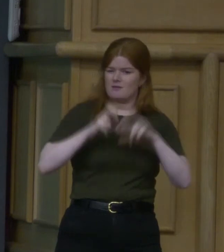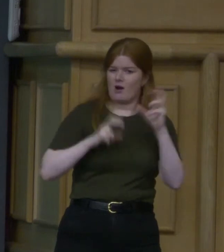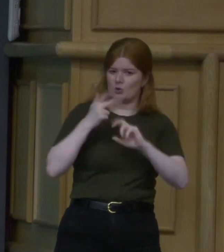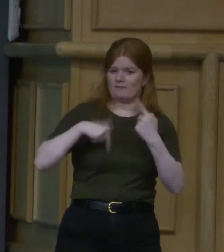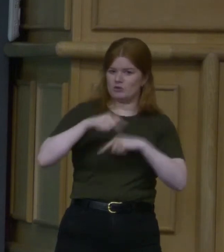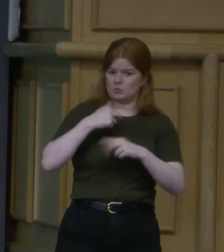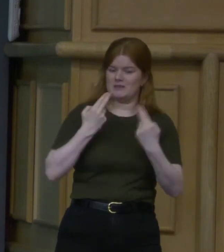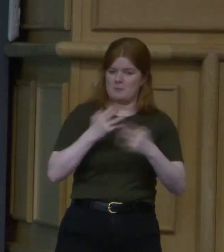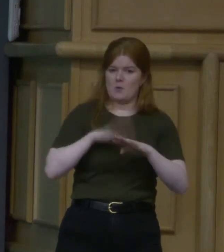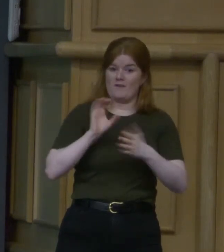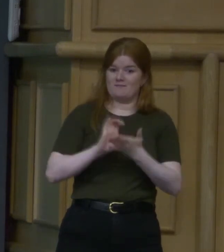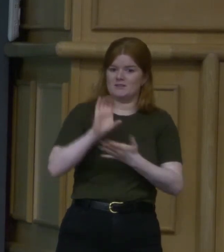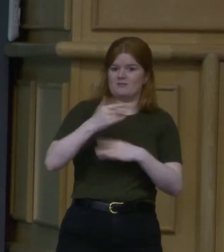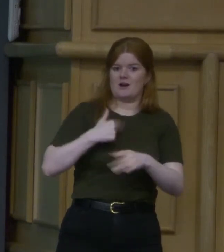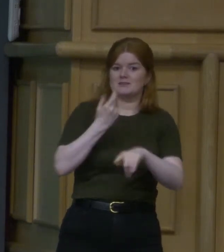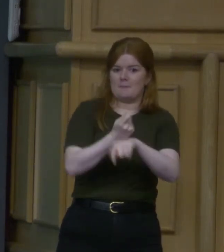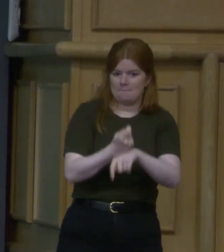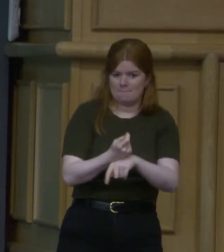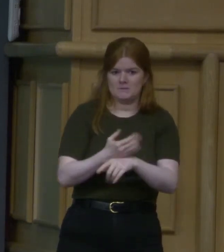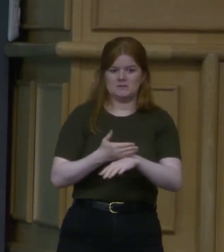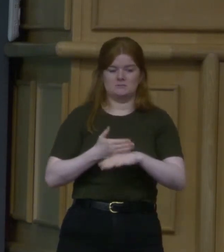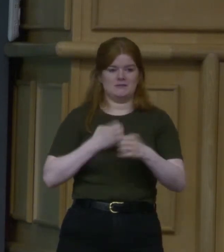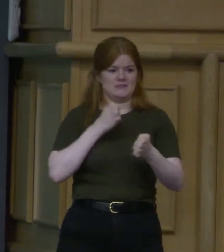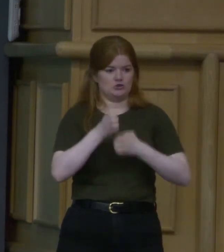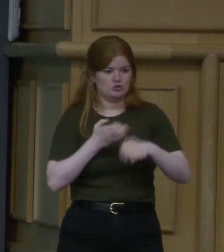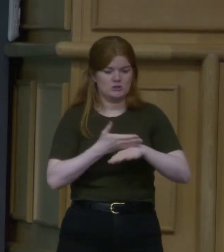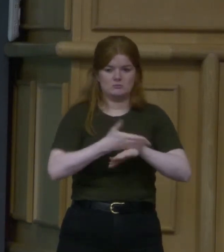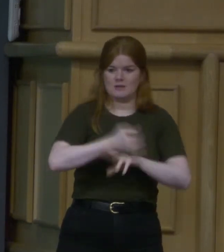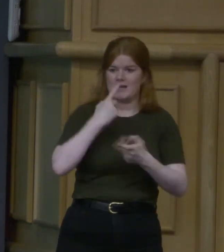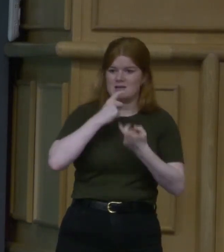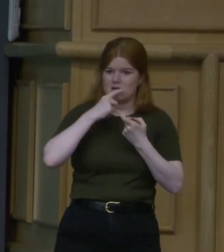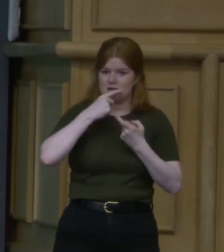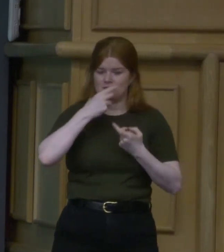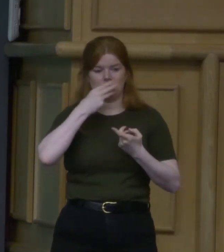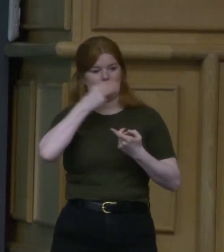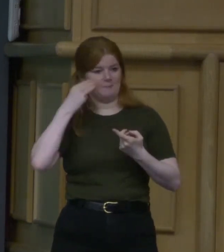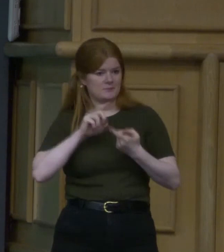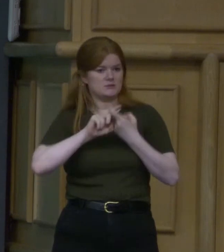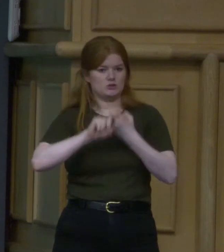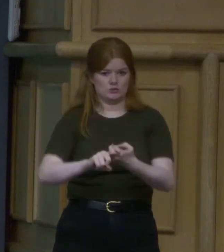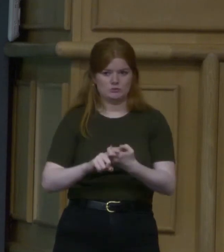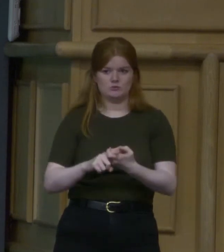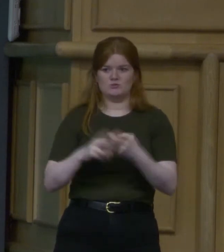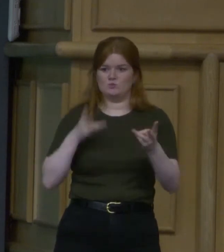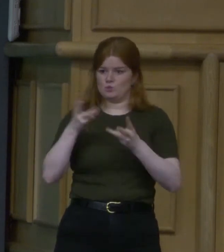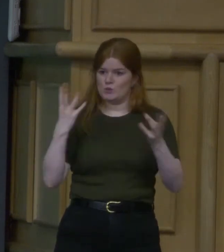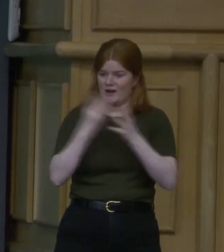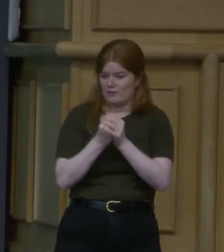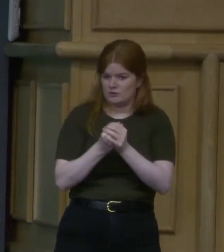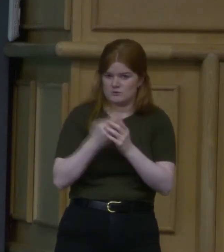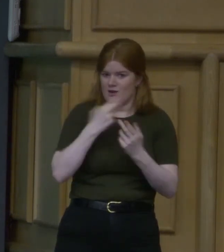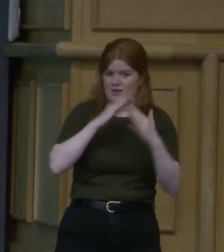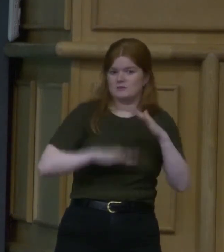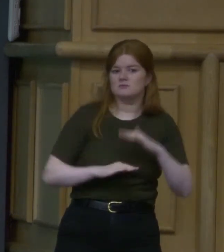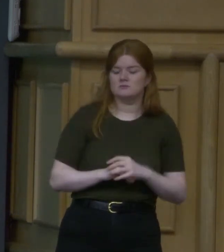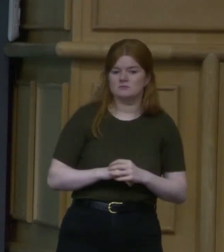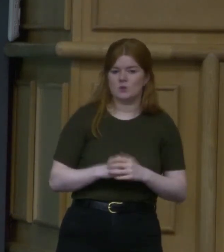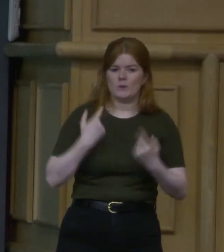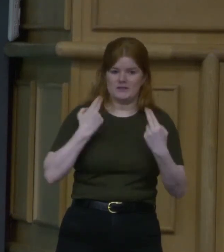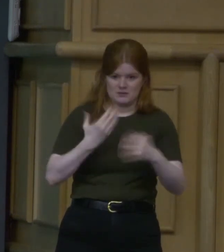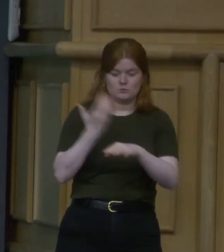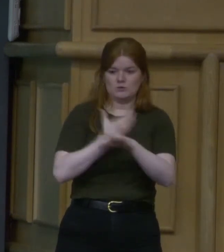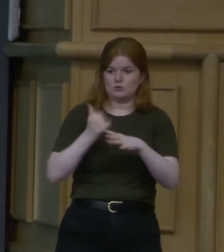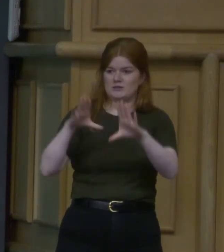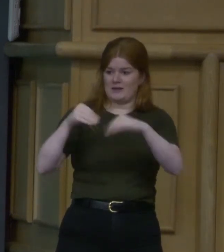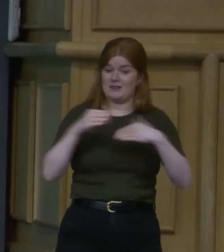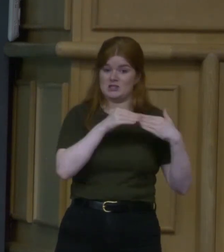investment of our time, our energies, our commitment to multilateralism, not less. For continuing to take on